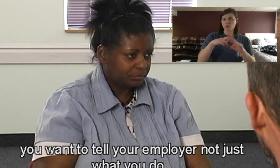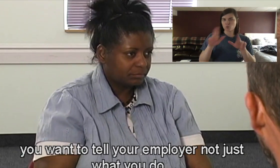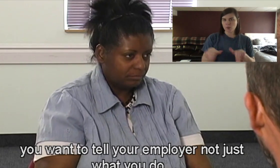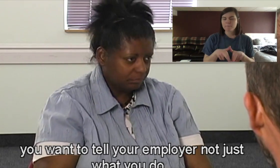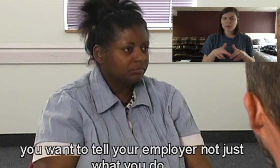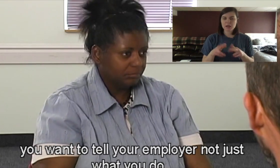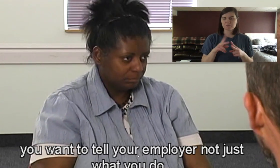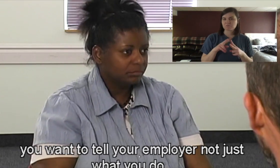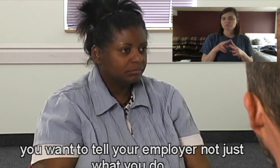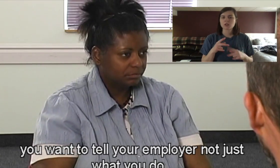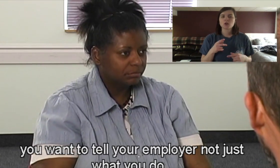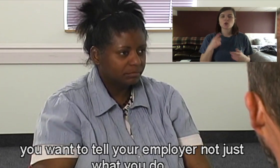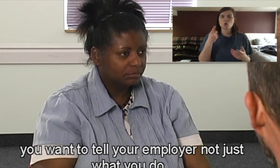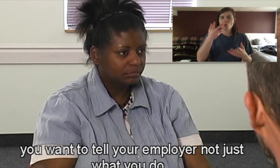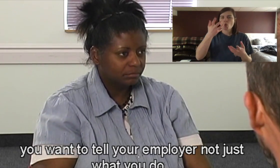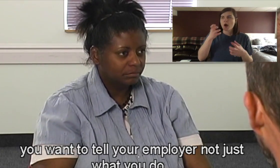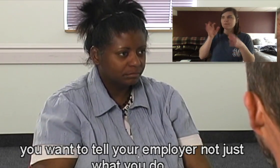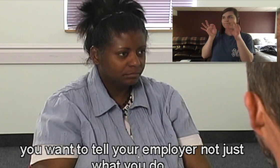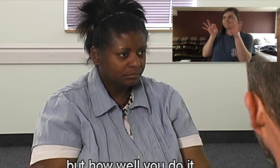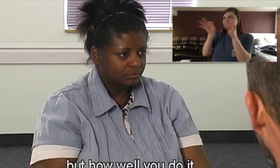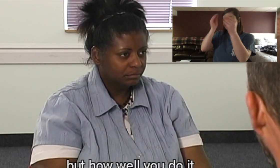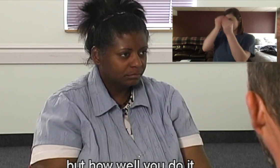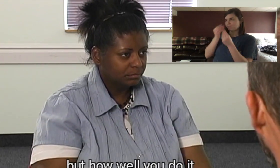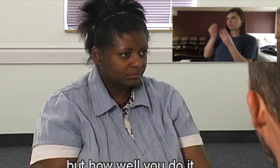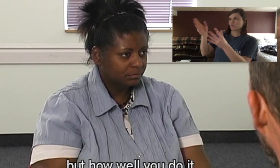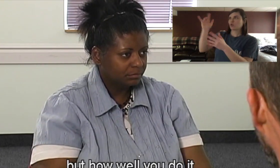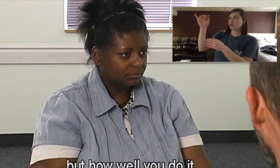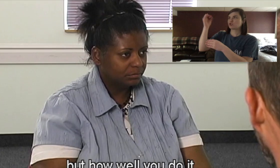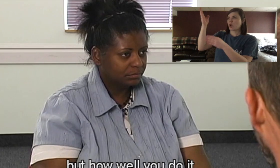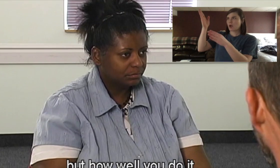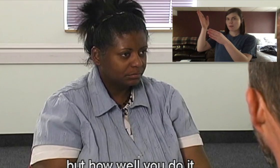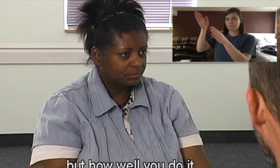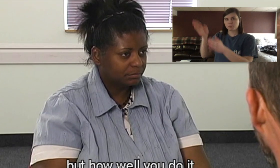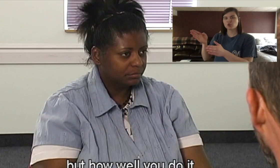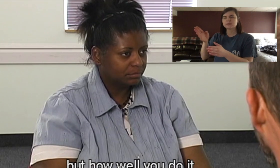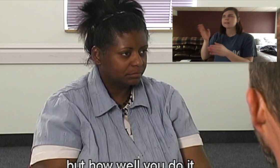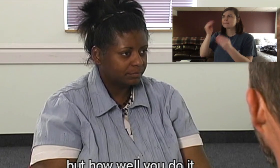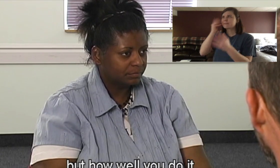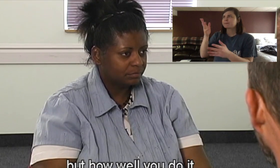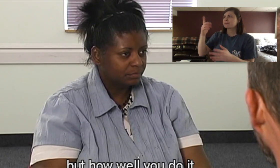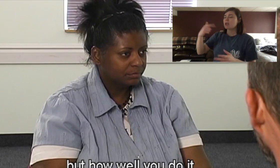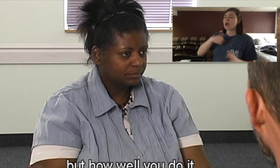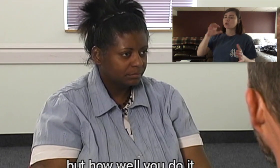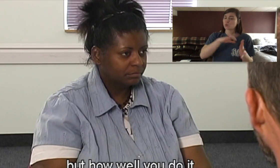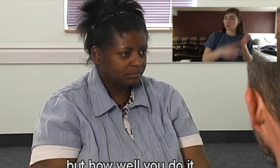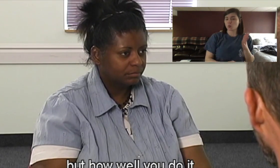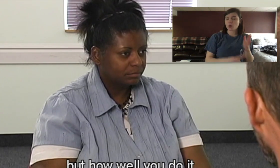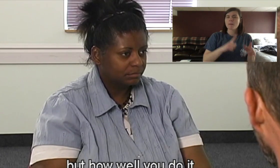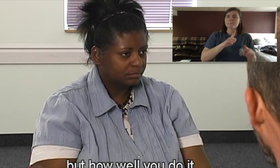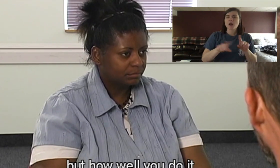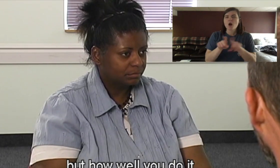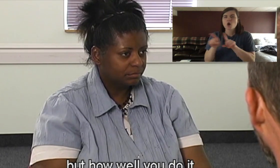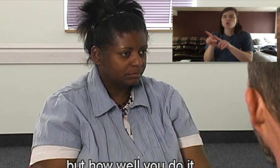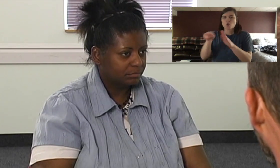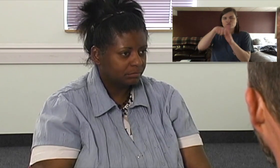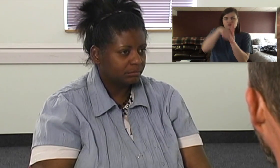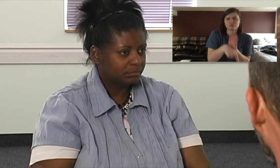resume, you want to tell an employer not just what you do, but how well you do it.